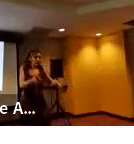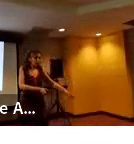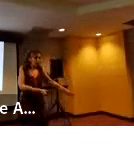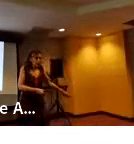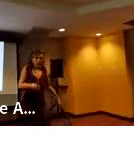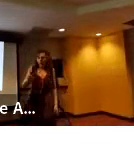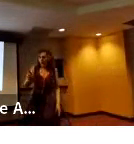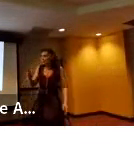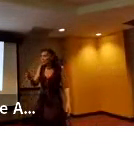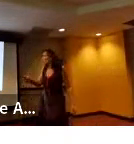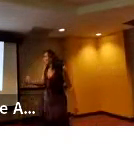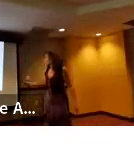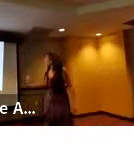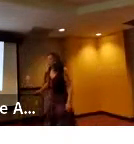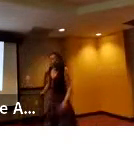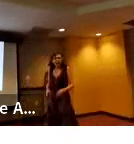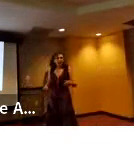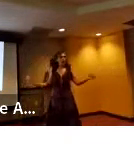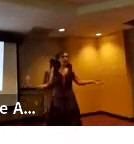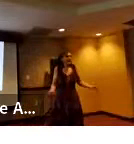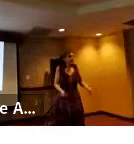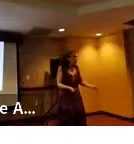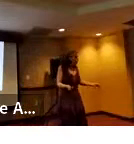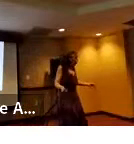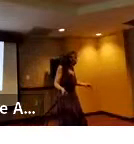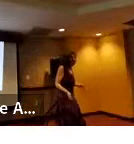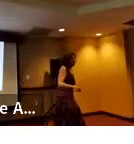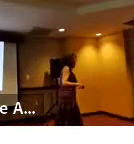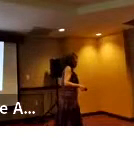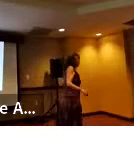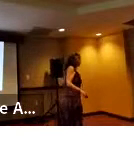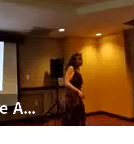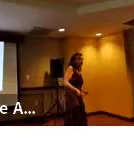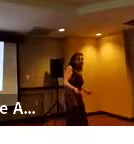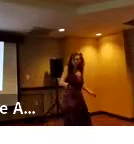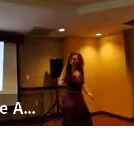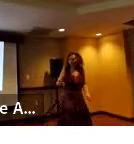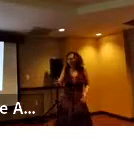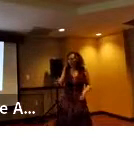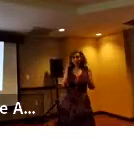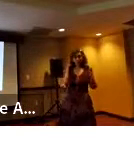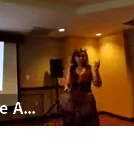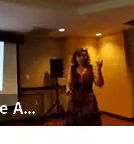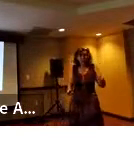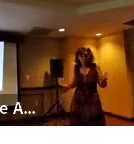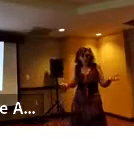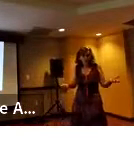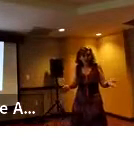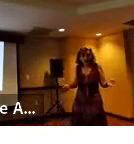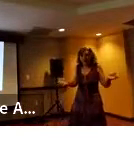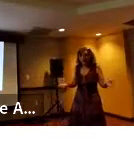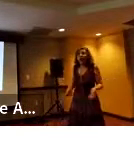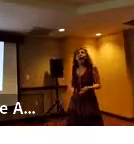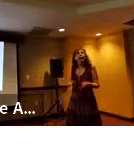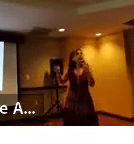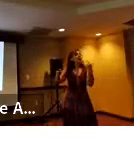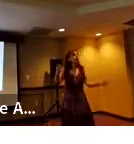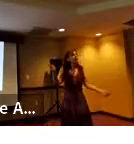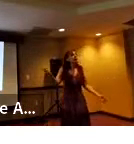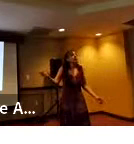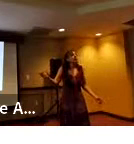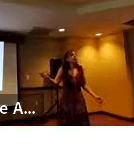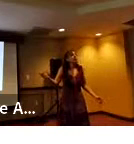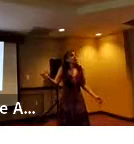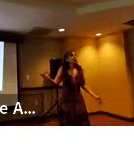have had a heart attack right there. What are they doing? Is that who died? I'm serious. And